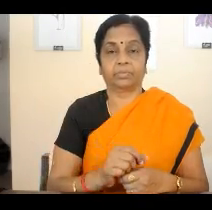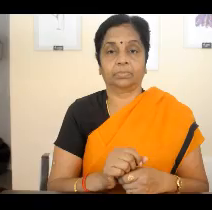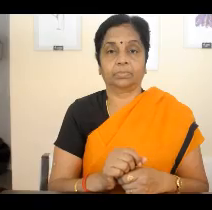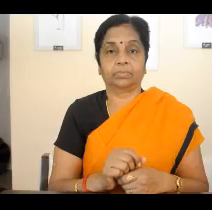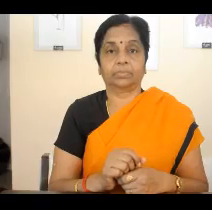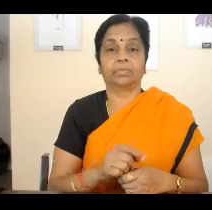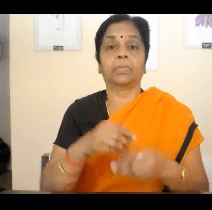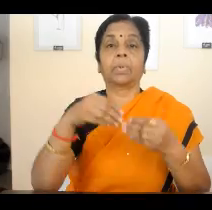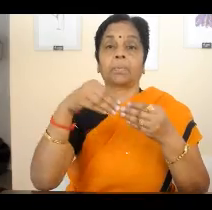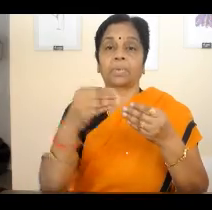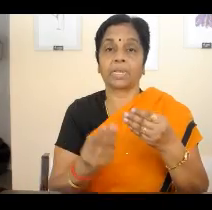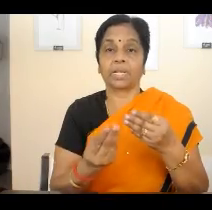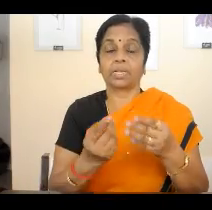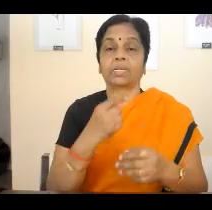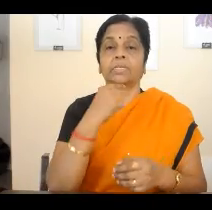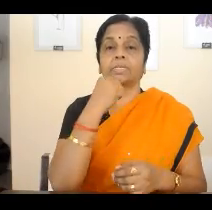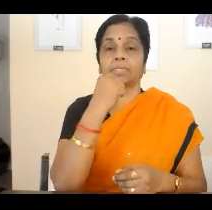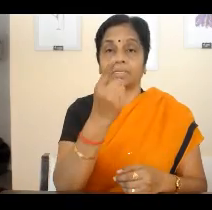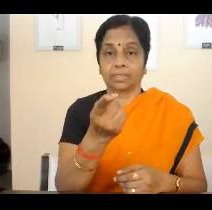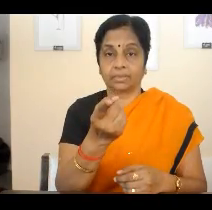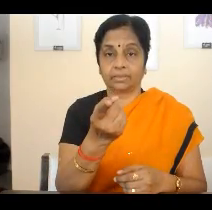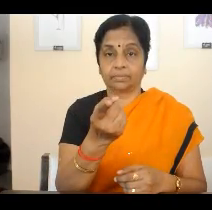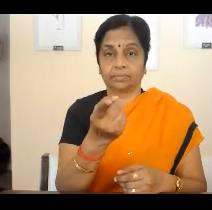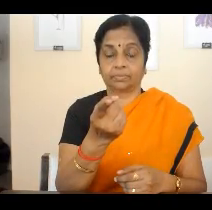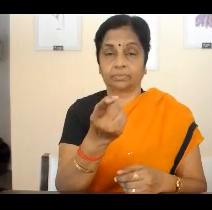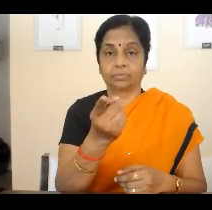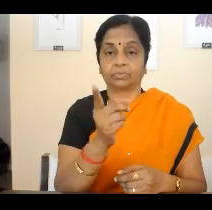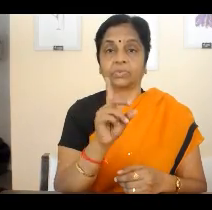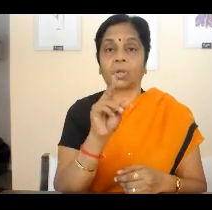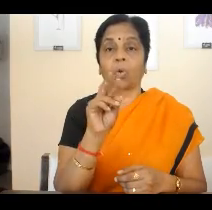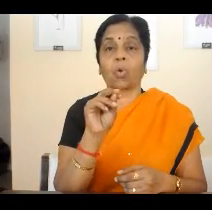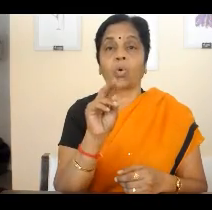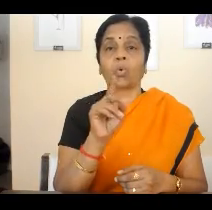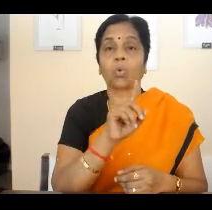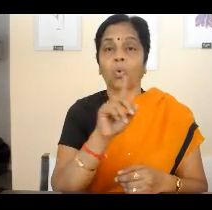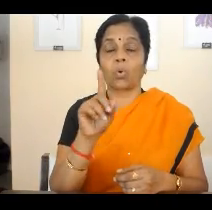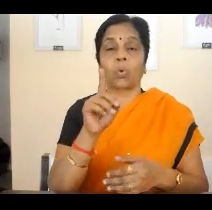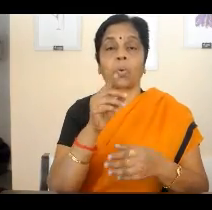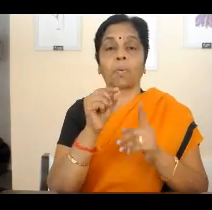The bill says no person with disability